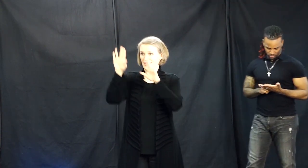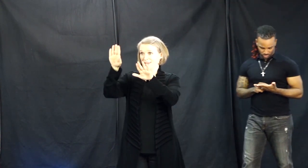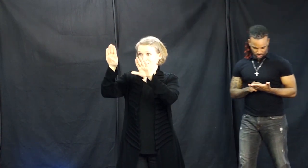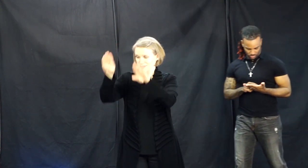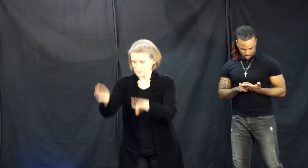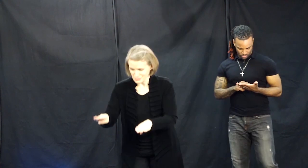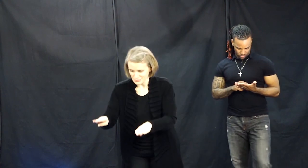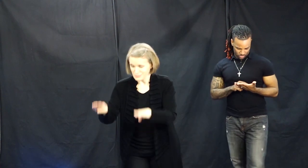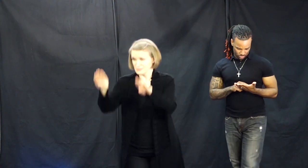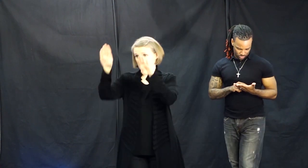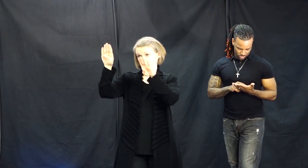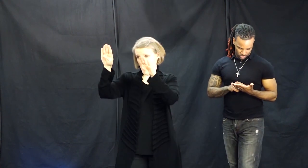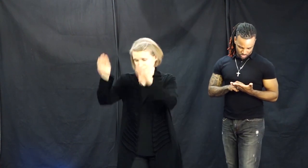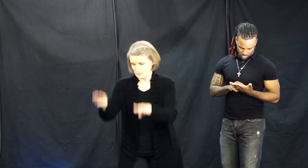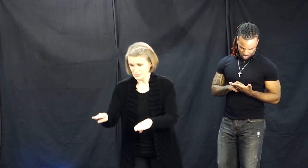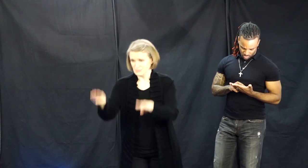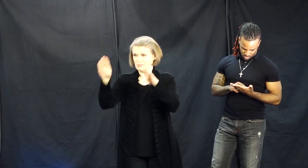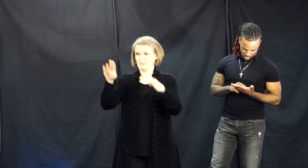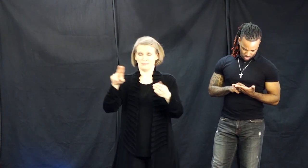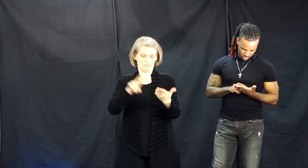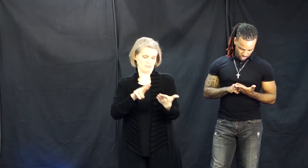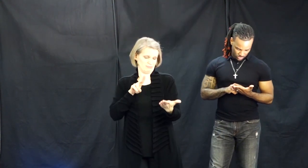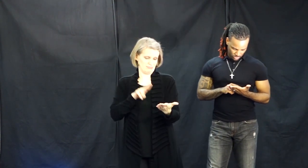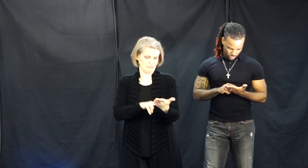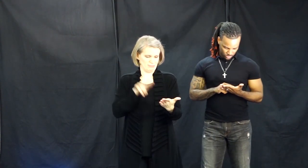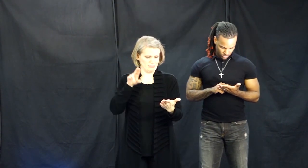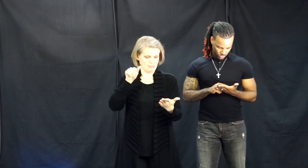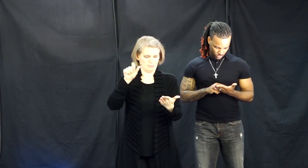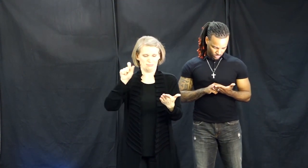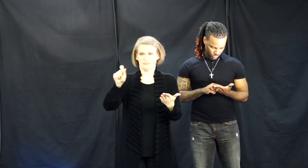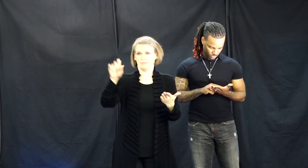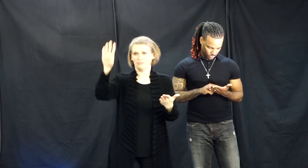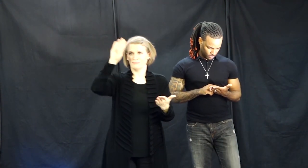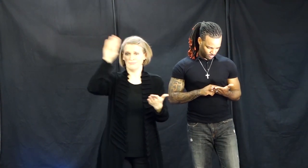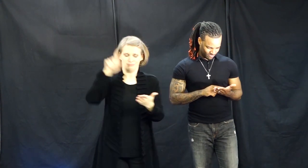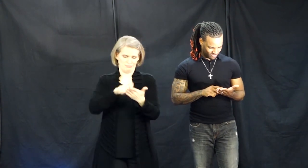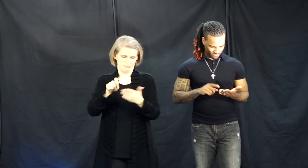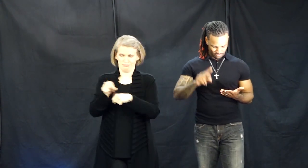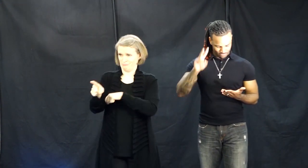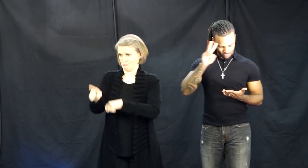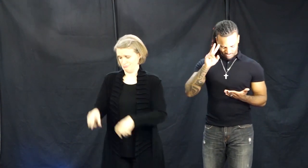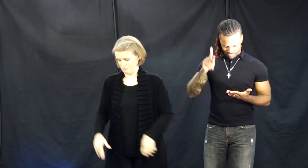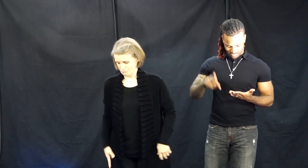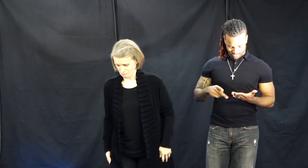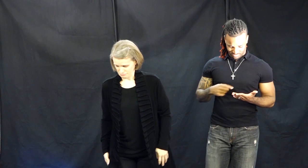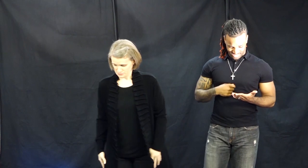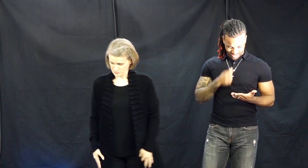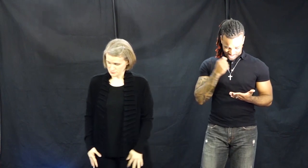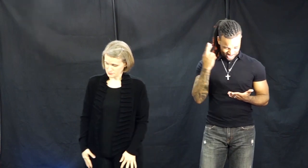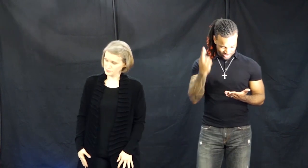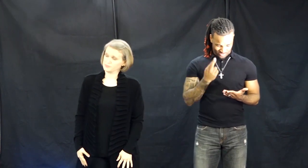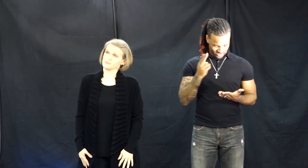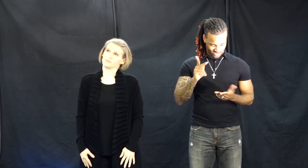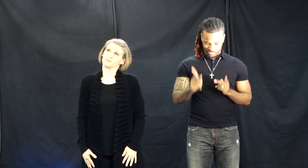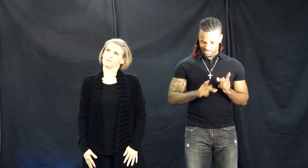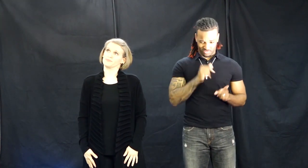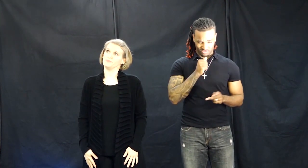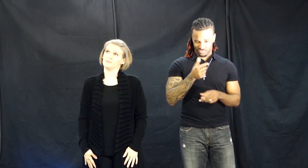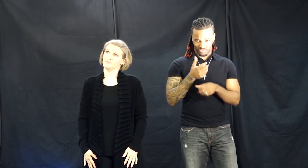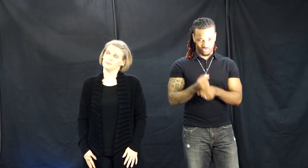be your obedient servant, A. Burr. Mr. Vice President, I am not the reason no one trusts you.